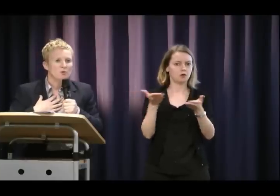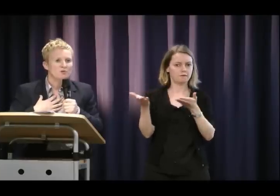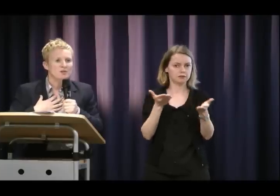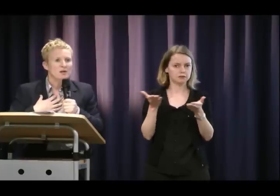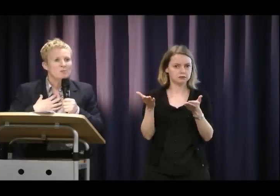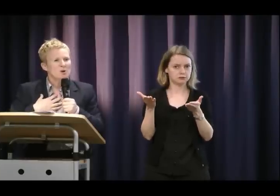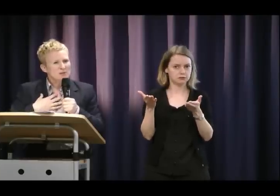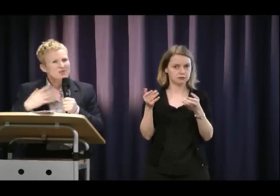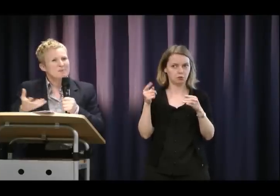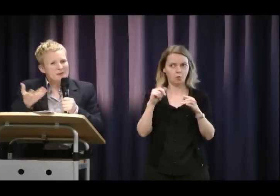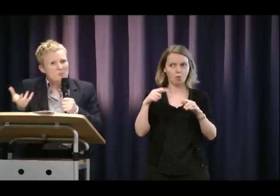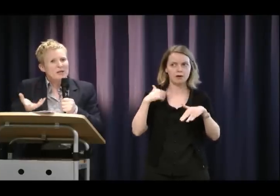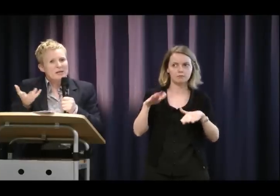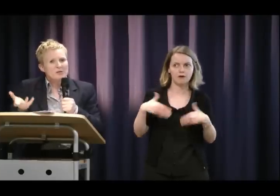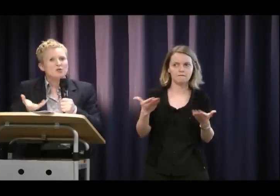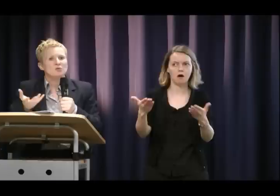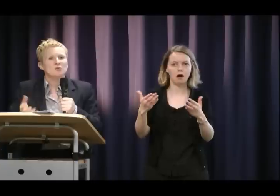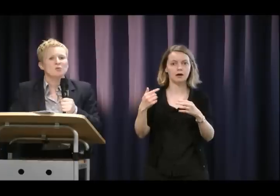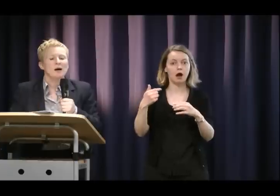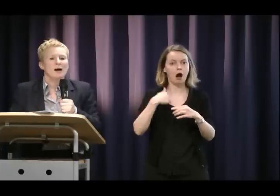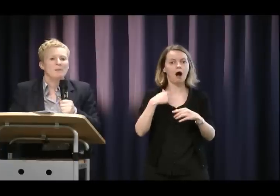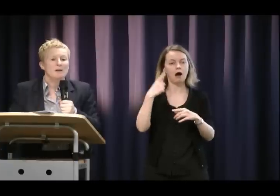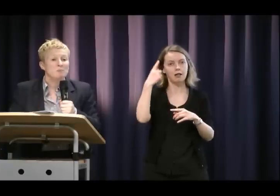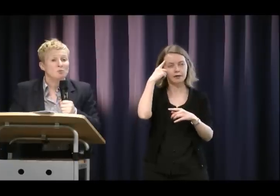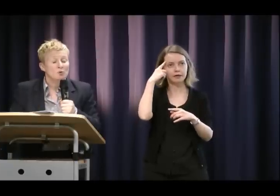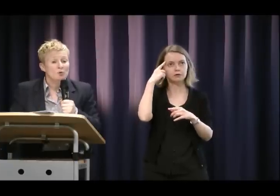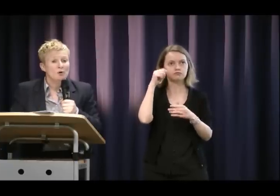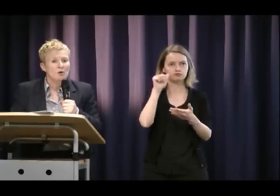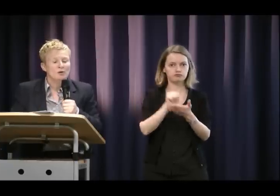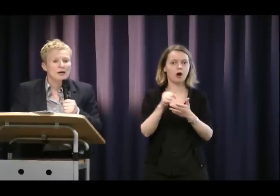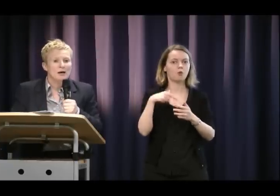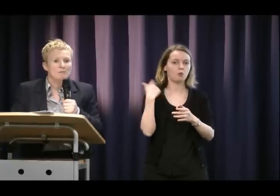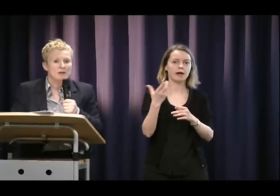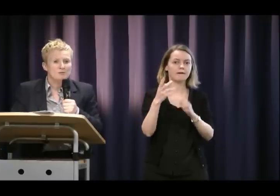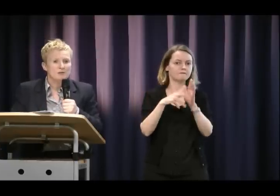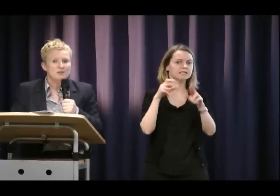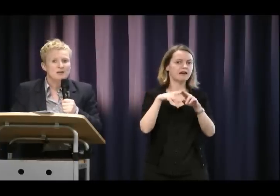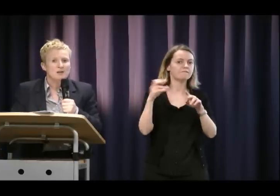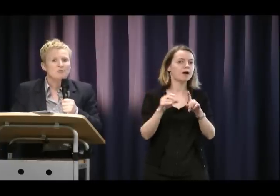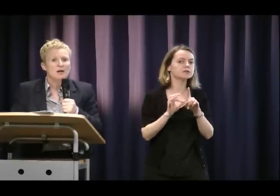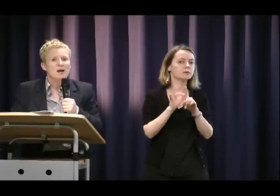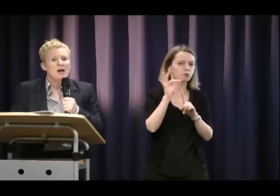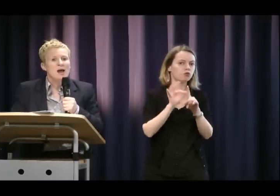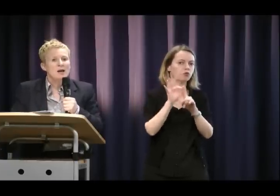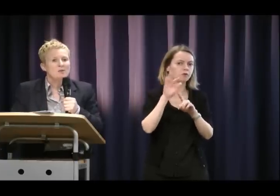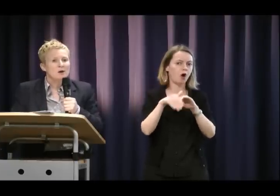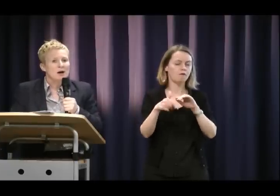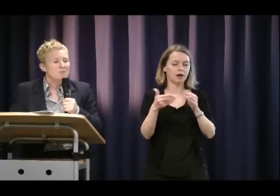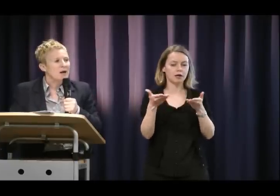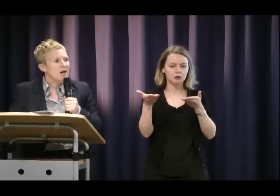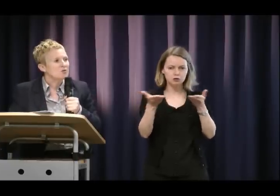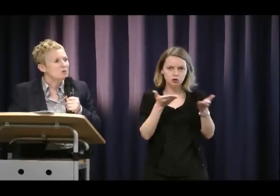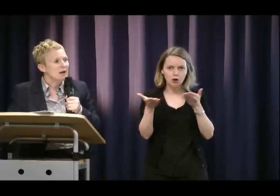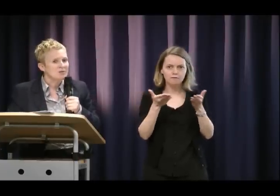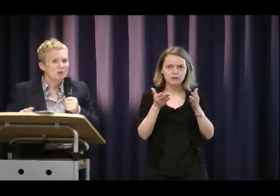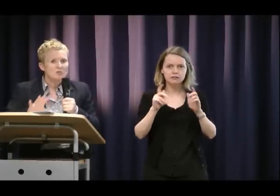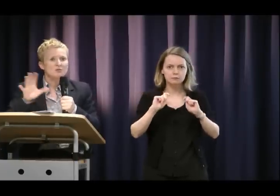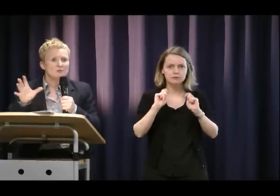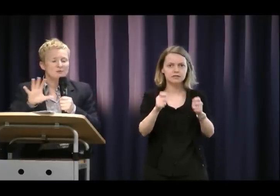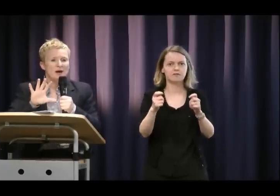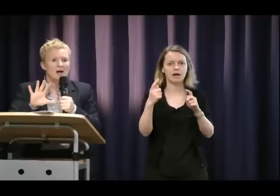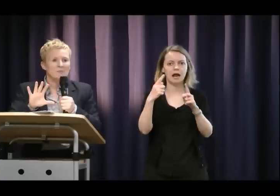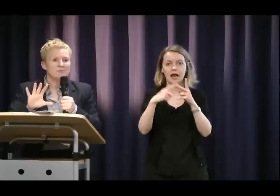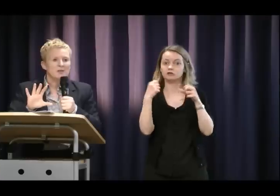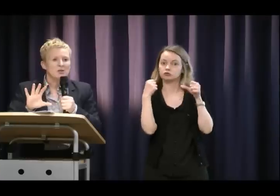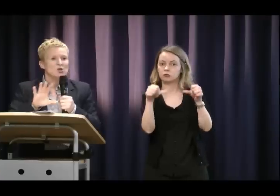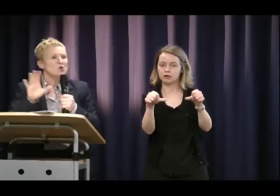felt was probably something we needed to improve on in VicDef. And Andrew has lots